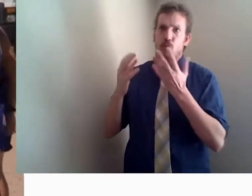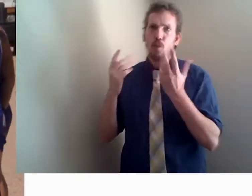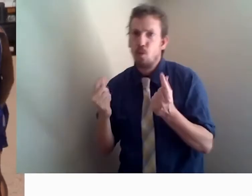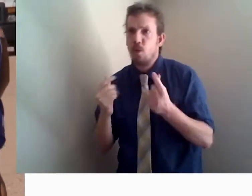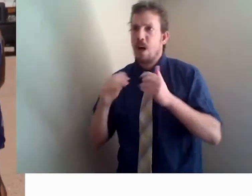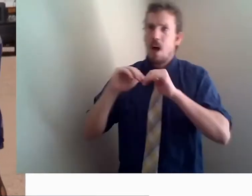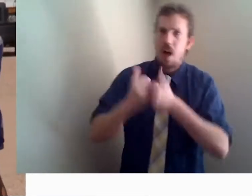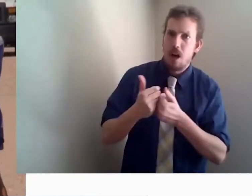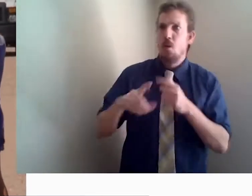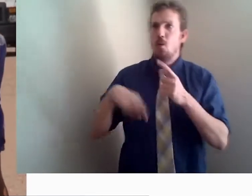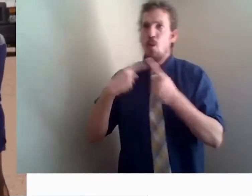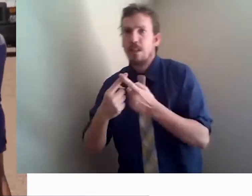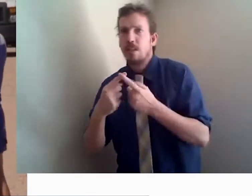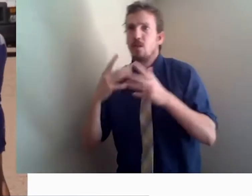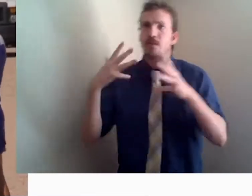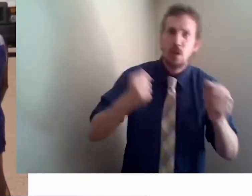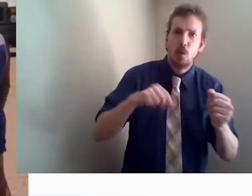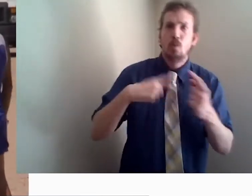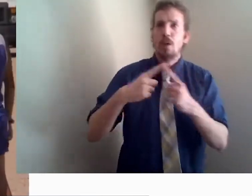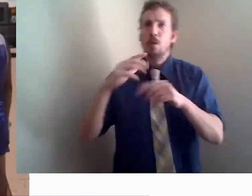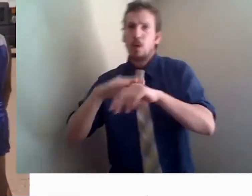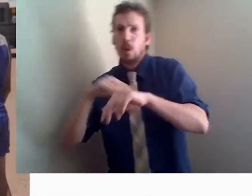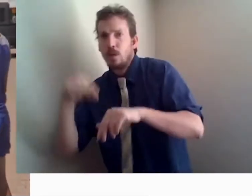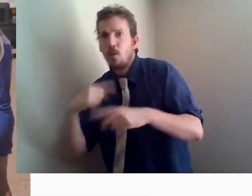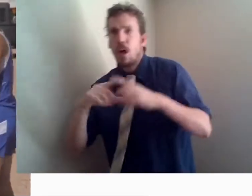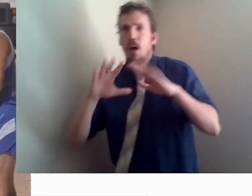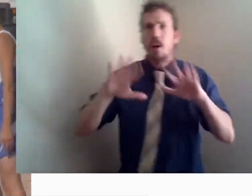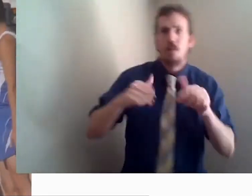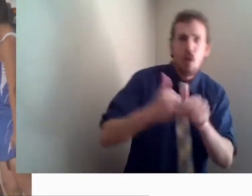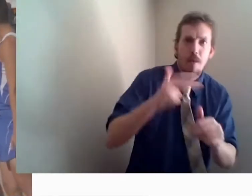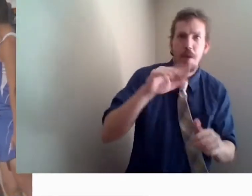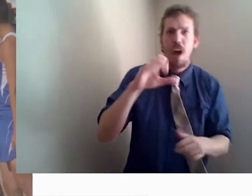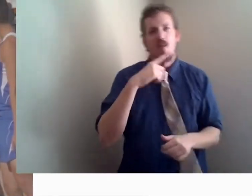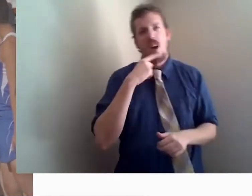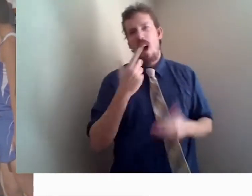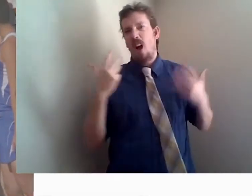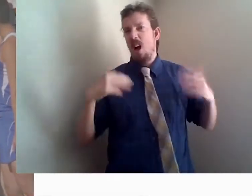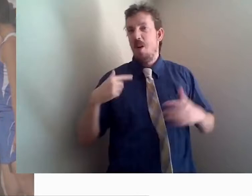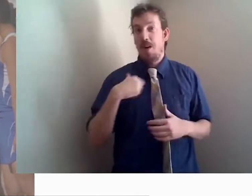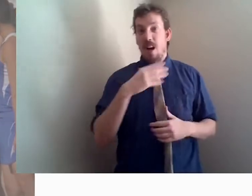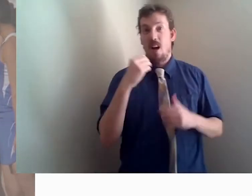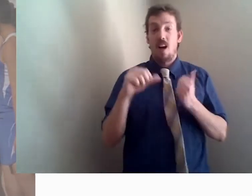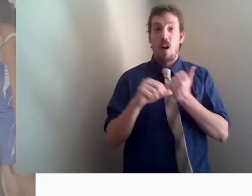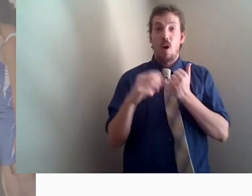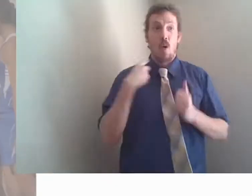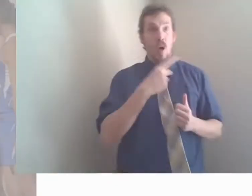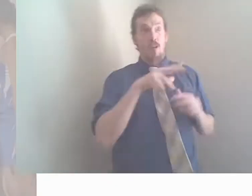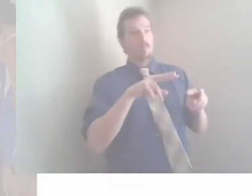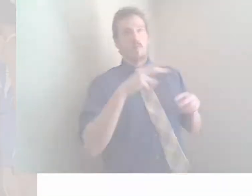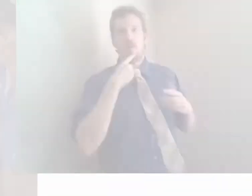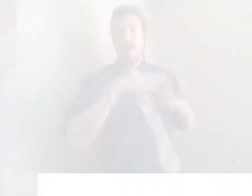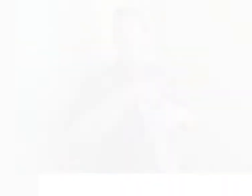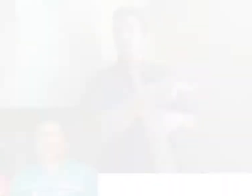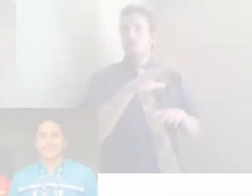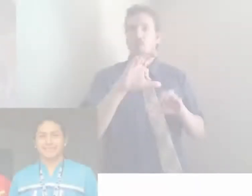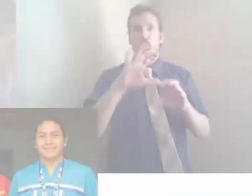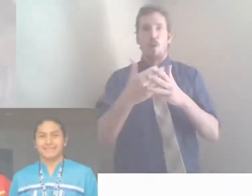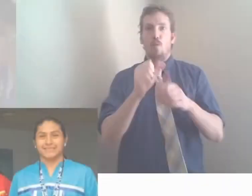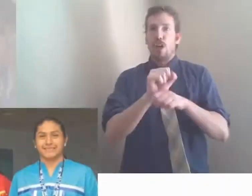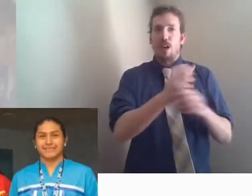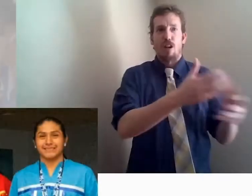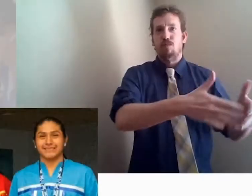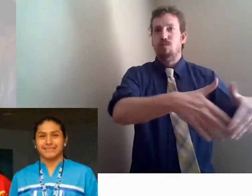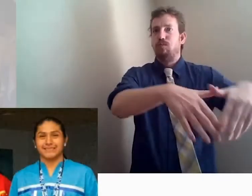team. So they were able to teach and demonstrate when to go fast and when to slow down and watch your pace.